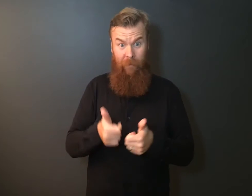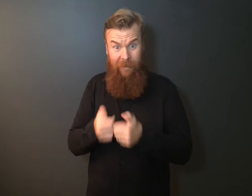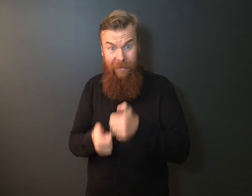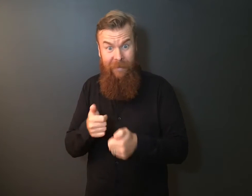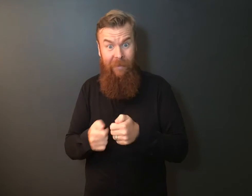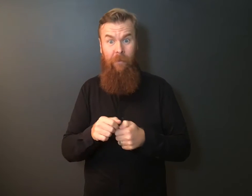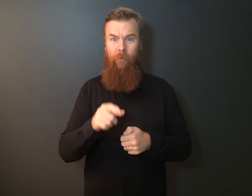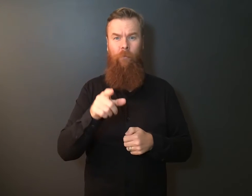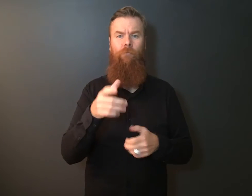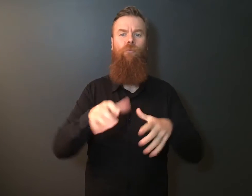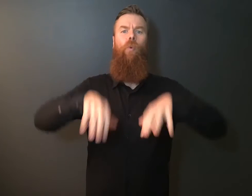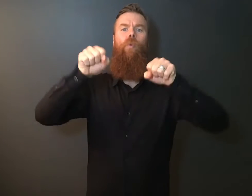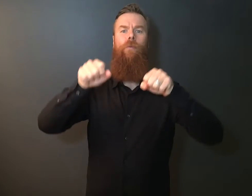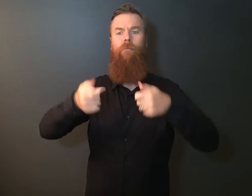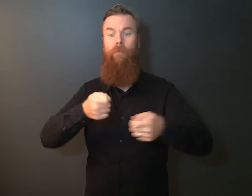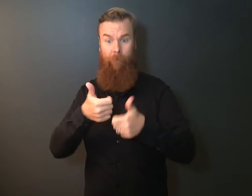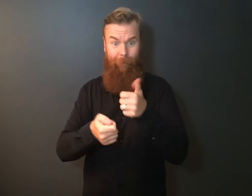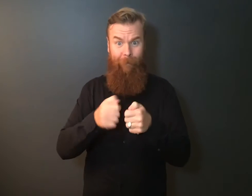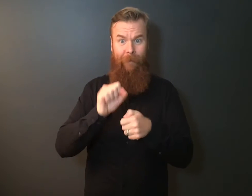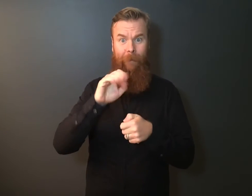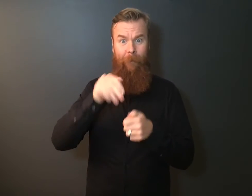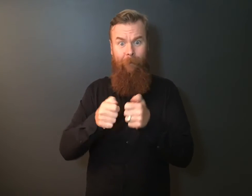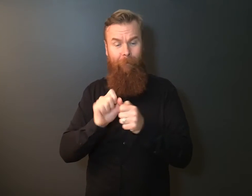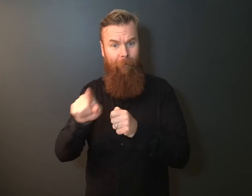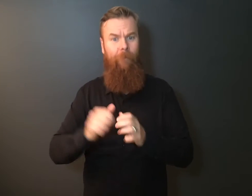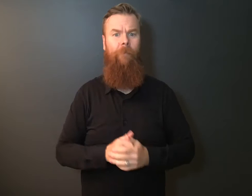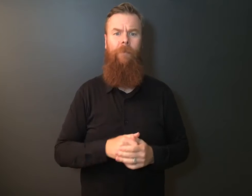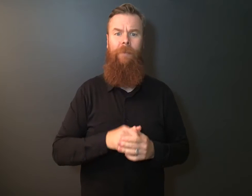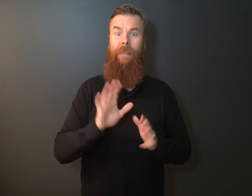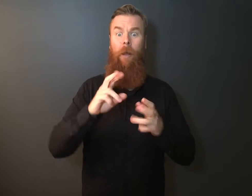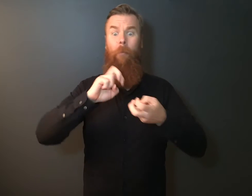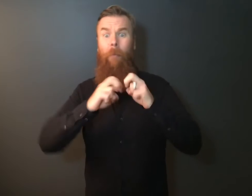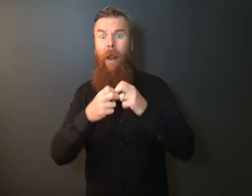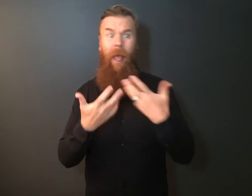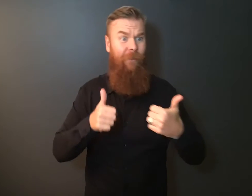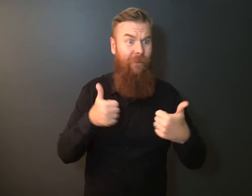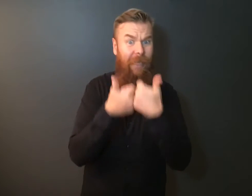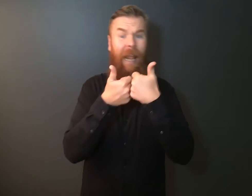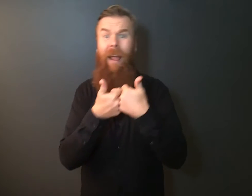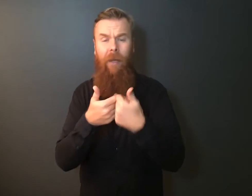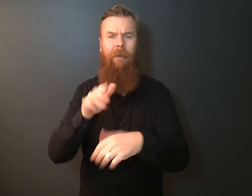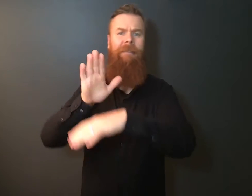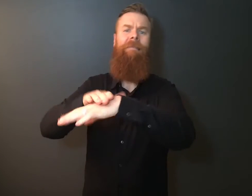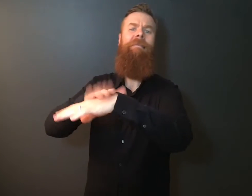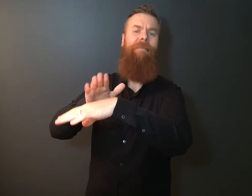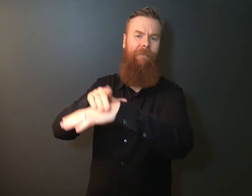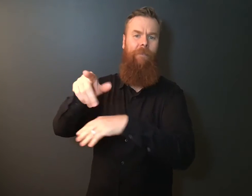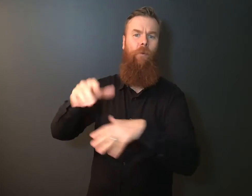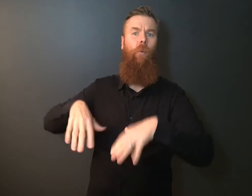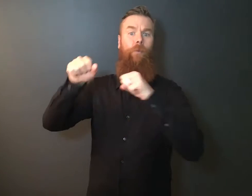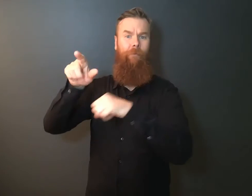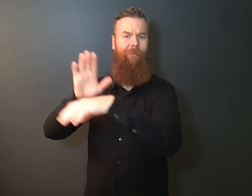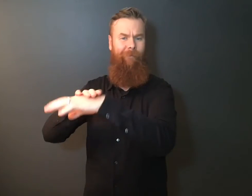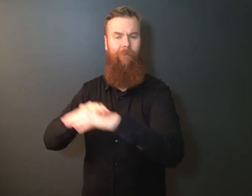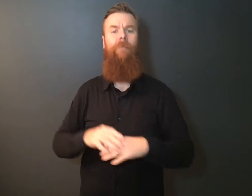issues. Now, let's start our discussion. I would like to invite Guler Coka from International Disability Alliance to moderate